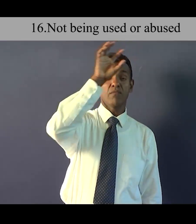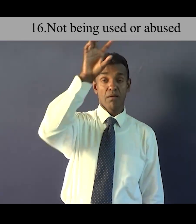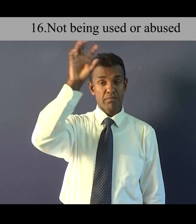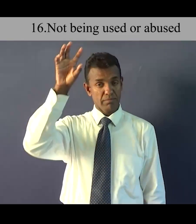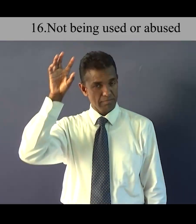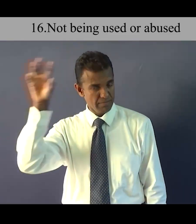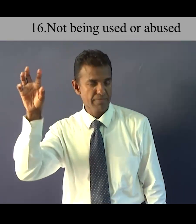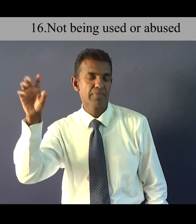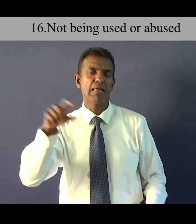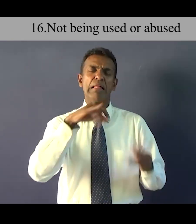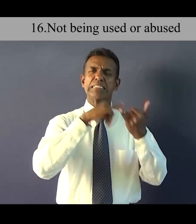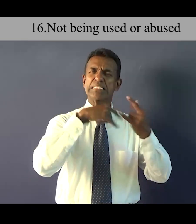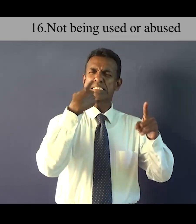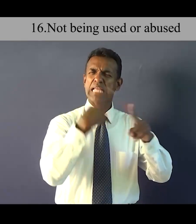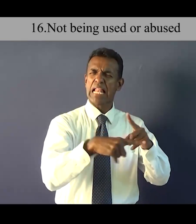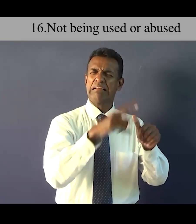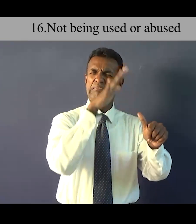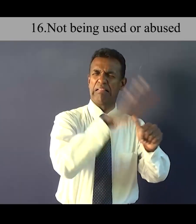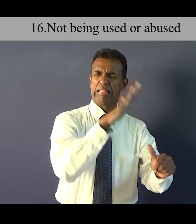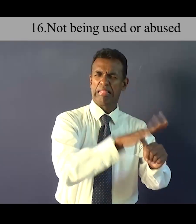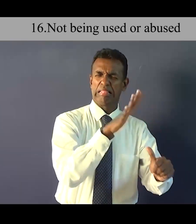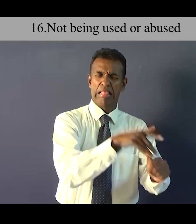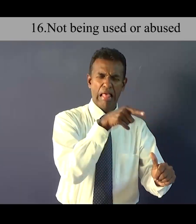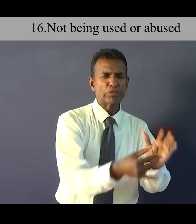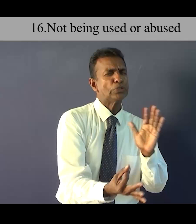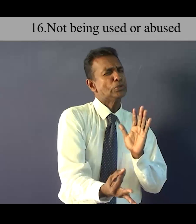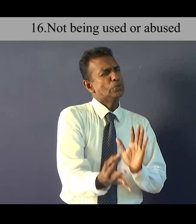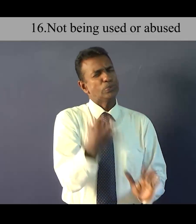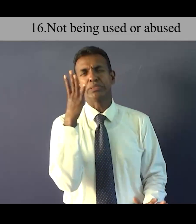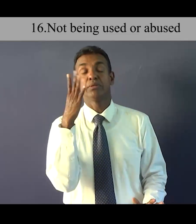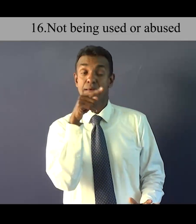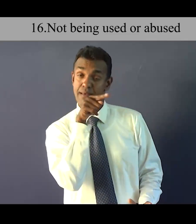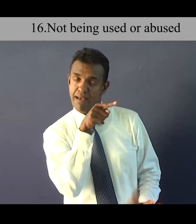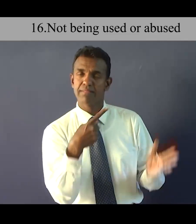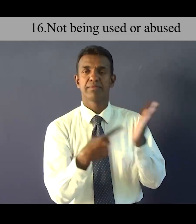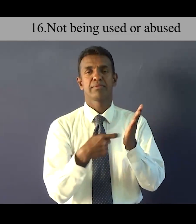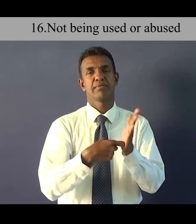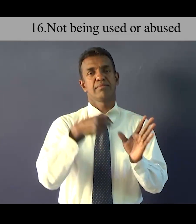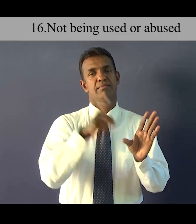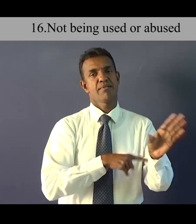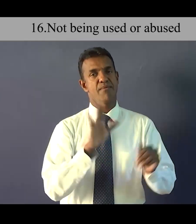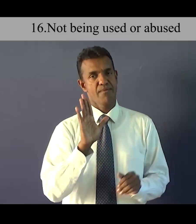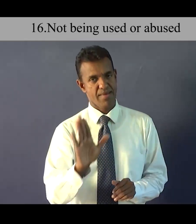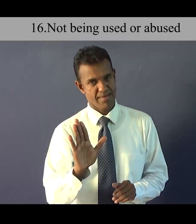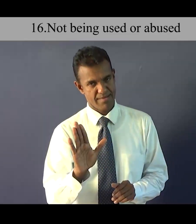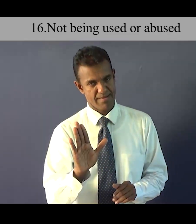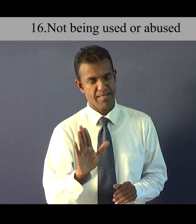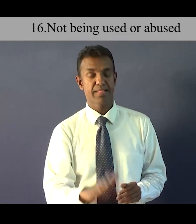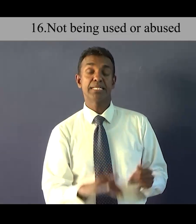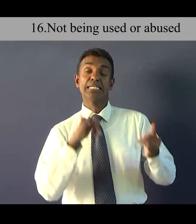Countries must also try to prevent abuse, and they should make sure there